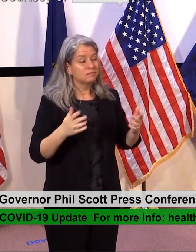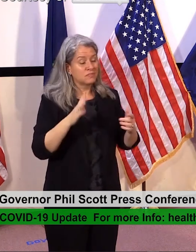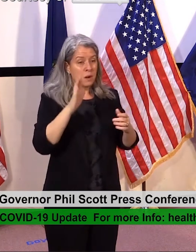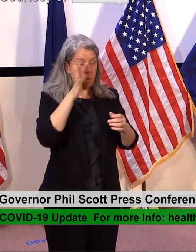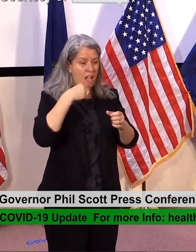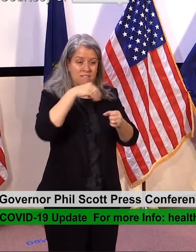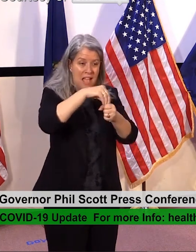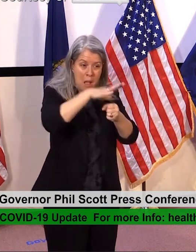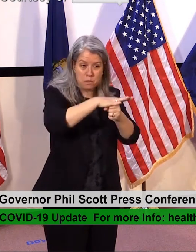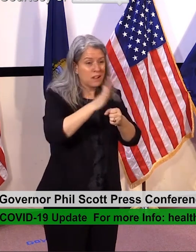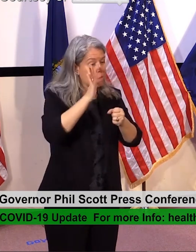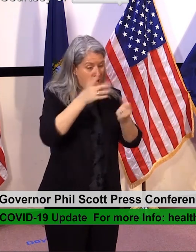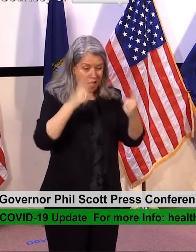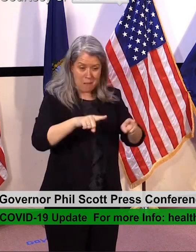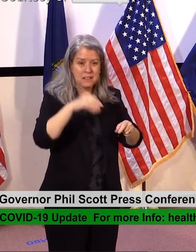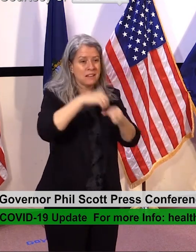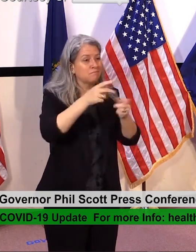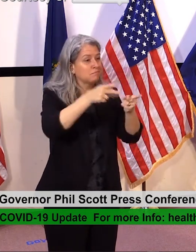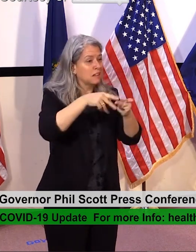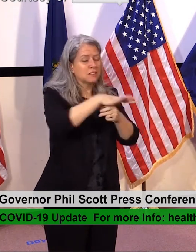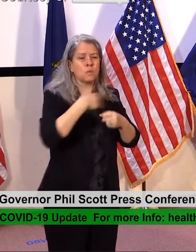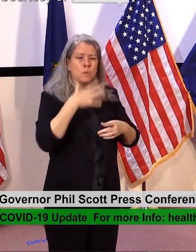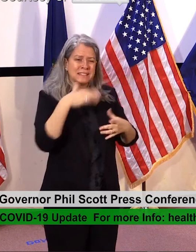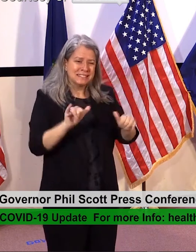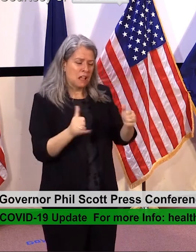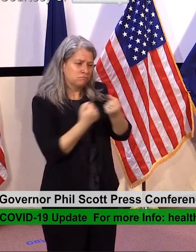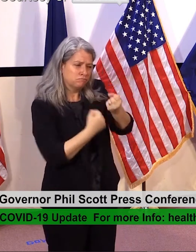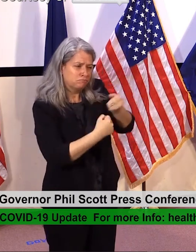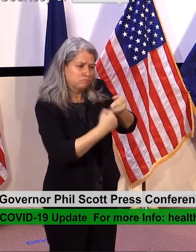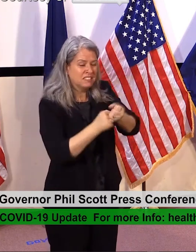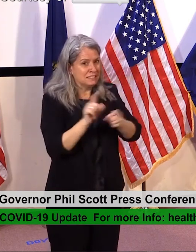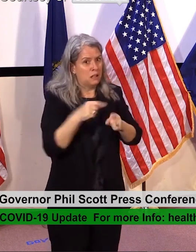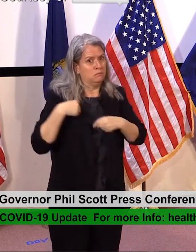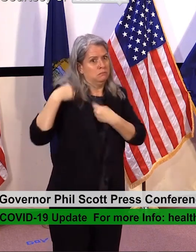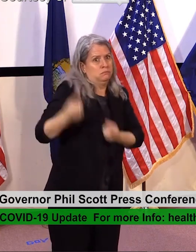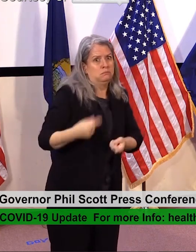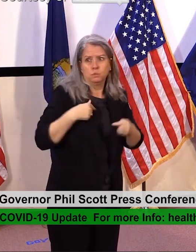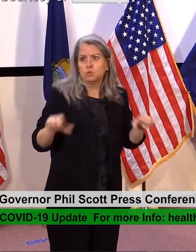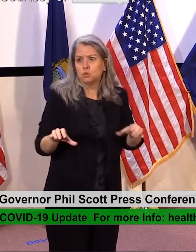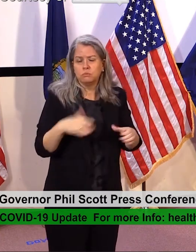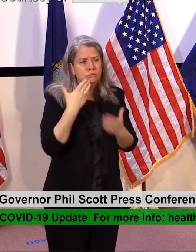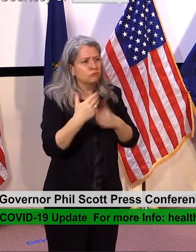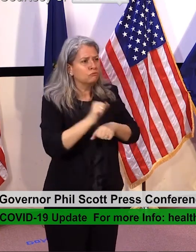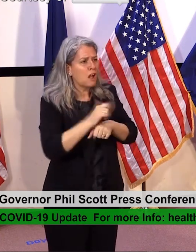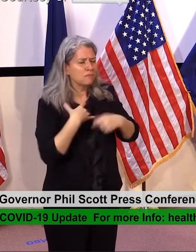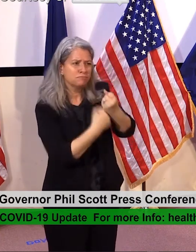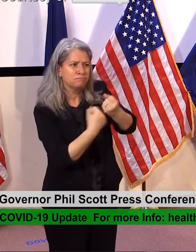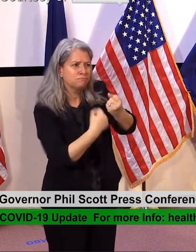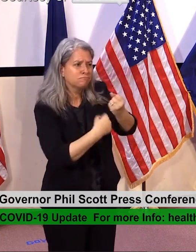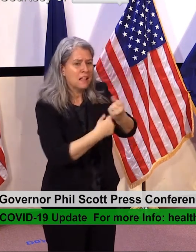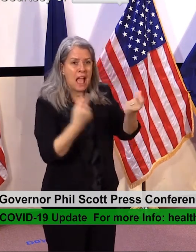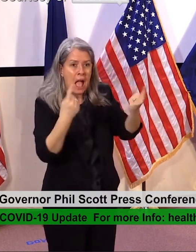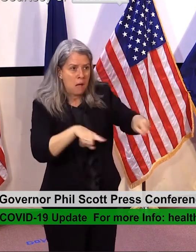outbreaks, and my team will continue working hard to adapt, as we've done with our rapid response teams, to address these challenges in